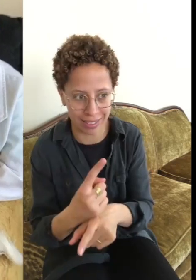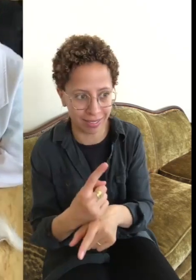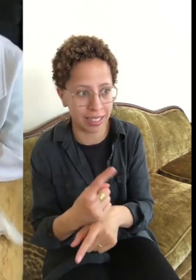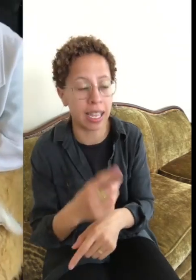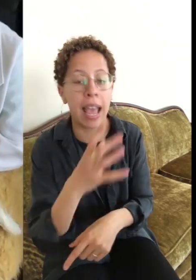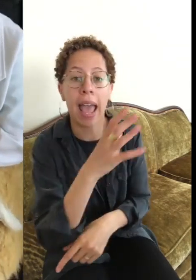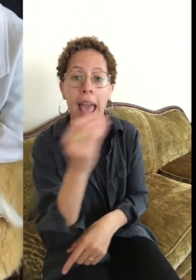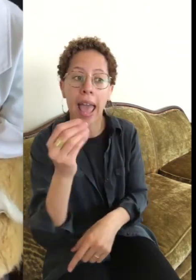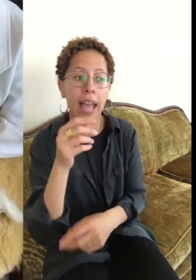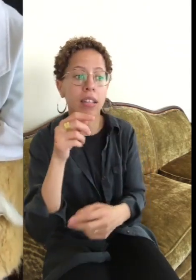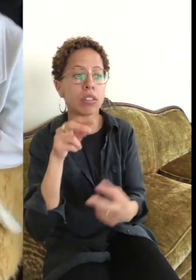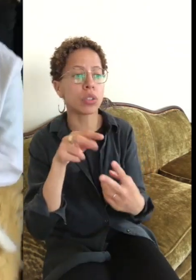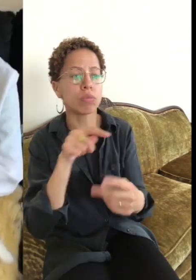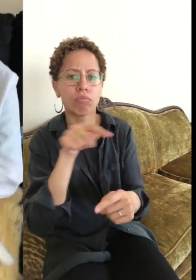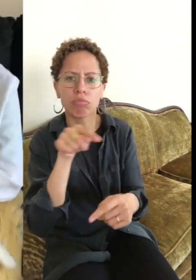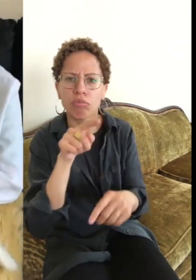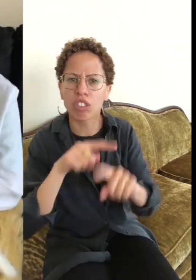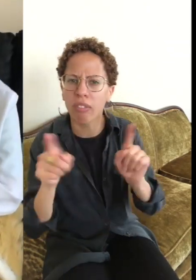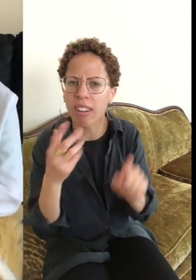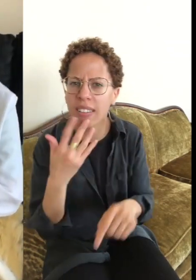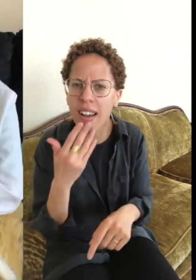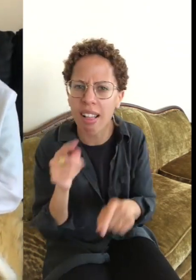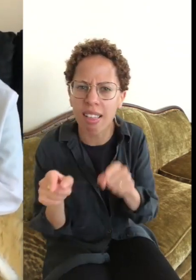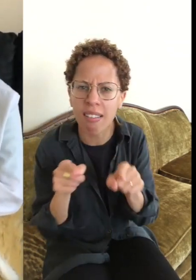and Parker thinks it's because of the season.